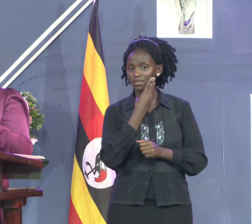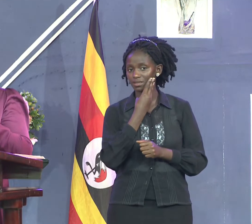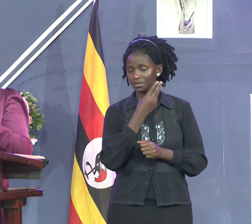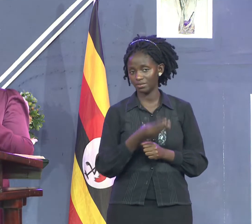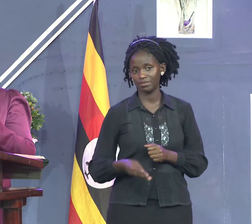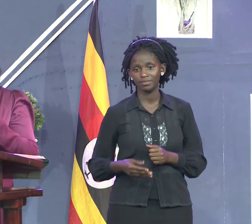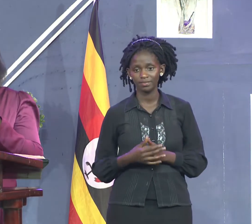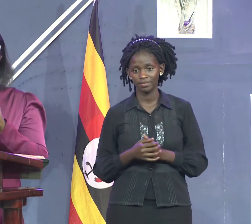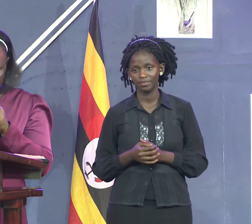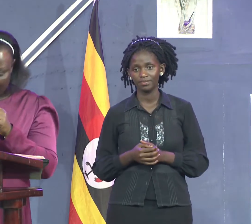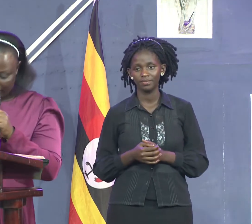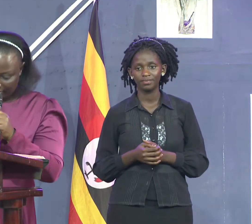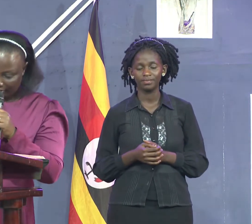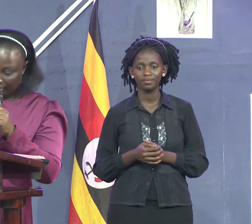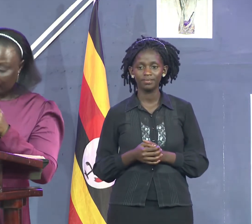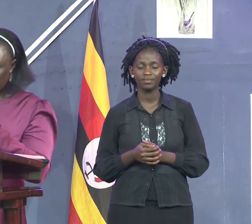And